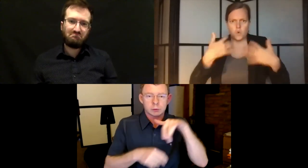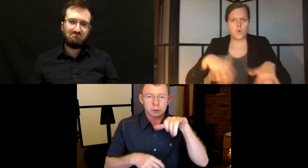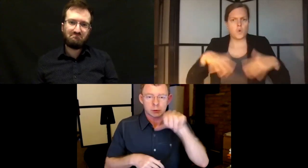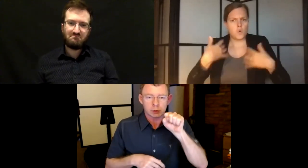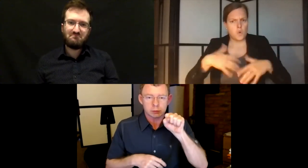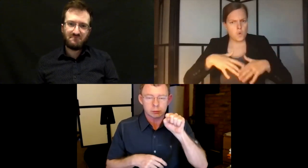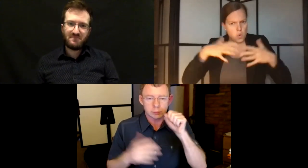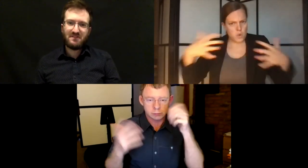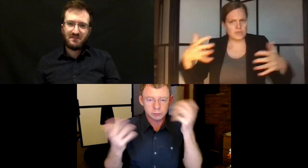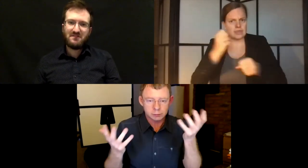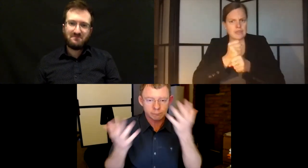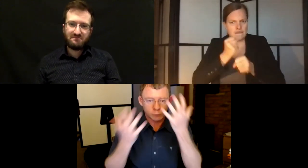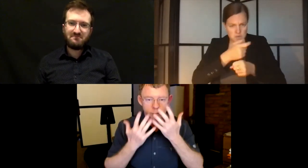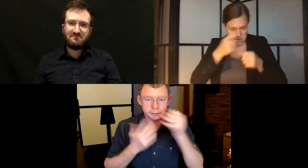in their hires.